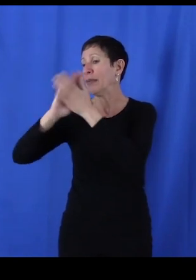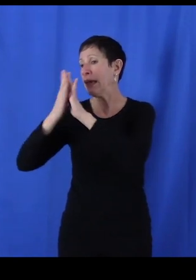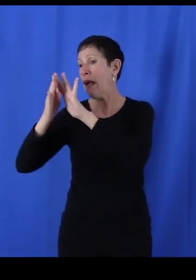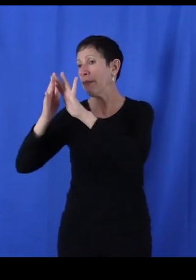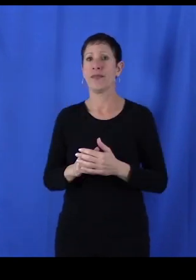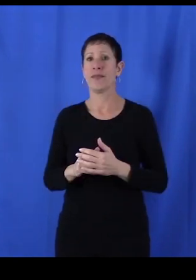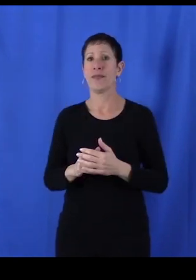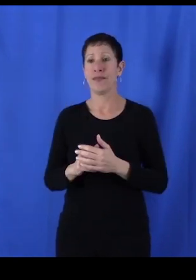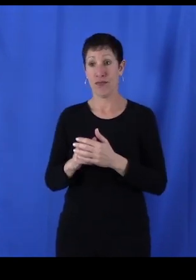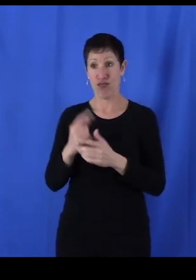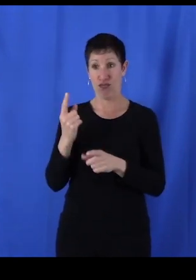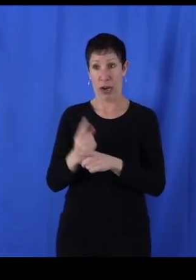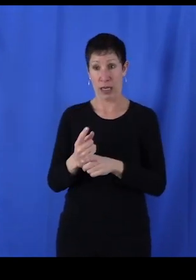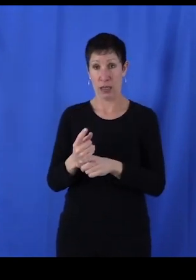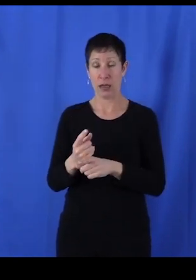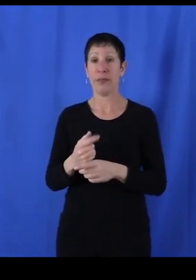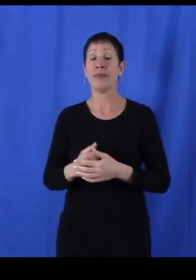different, right?